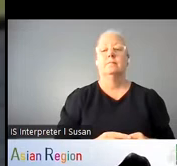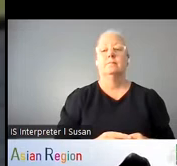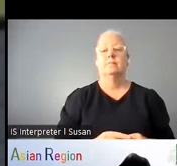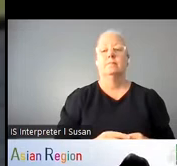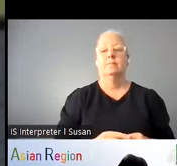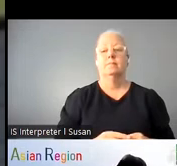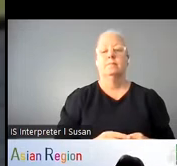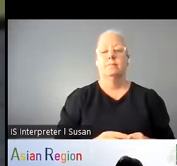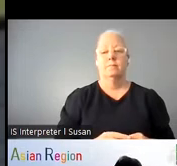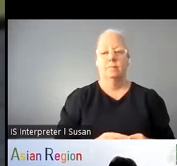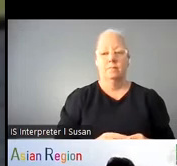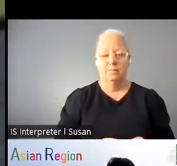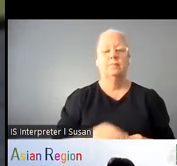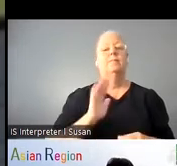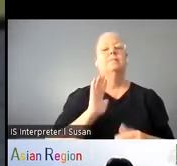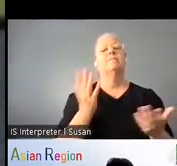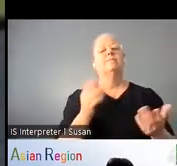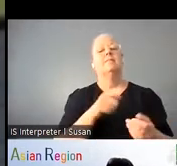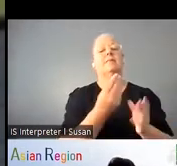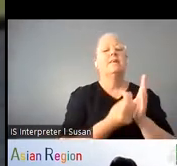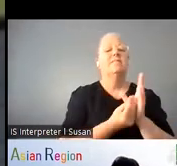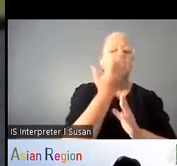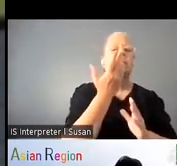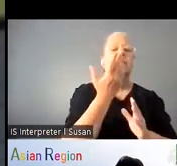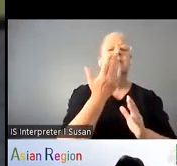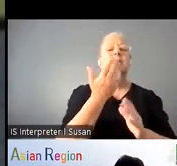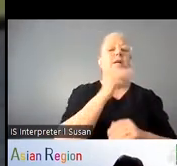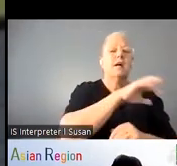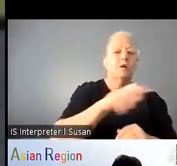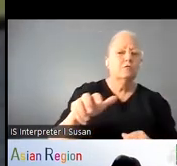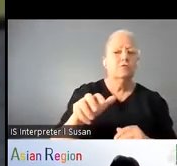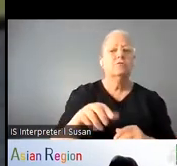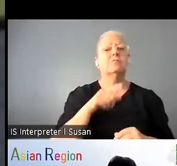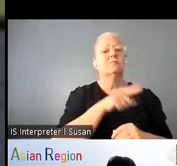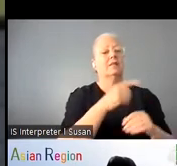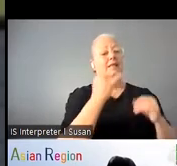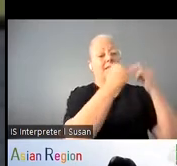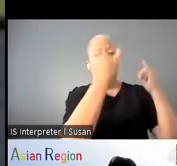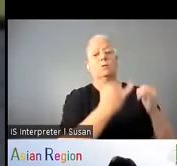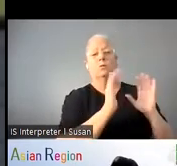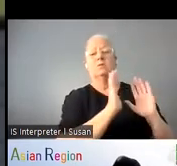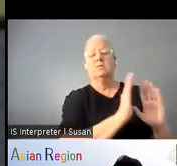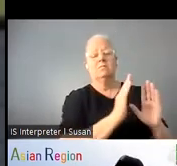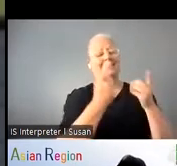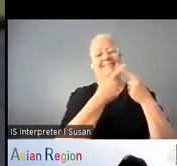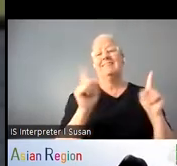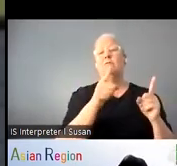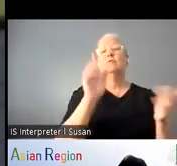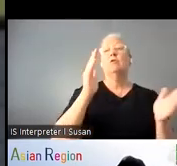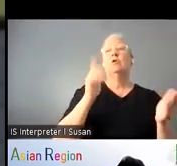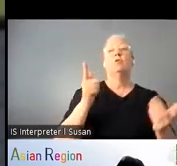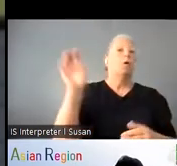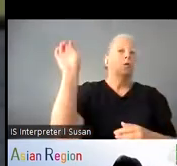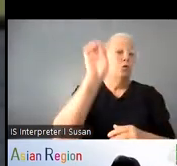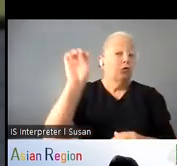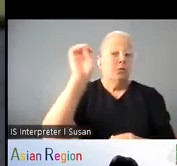In developing countries, institutionalization is very different. Let's say if we compare to Europe or